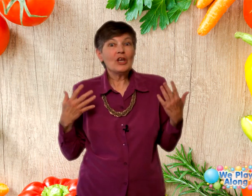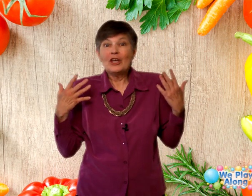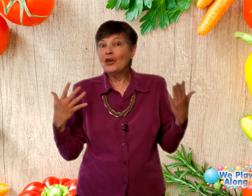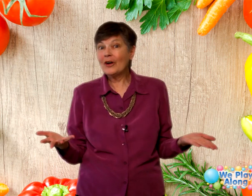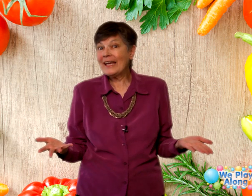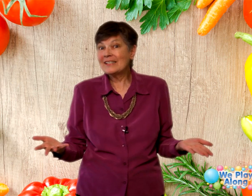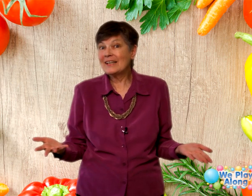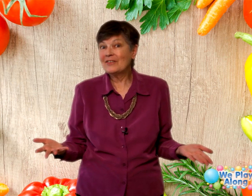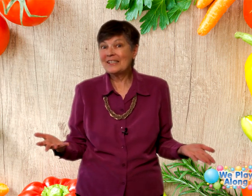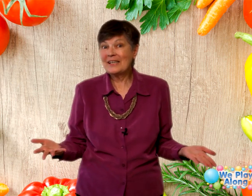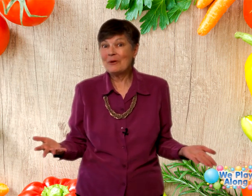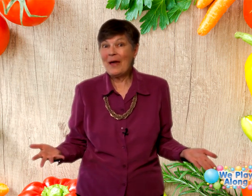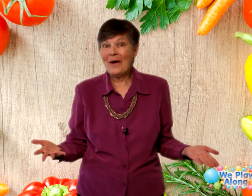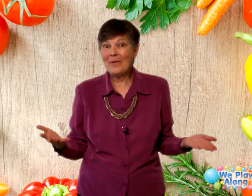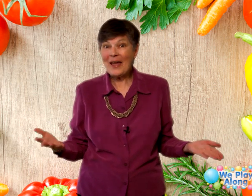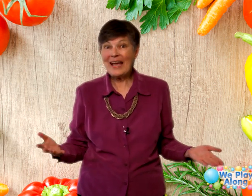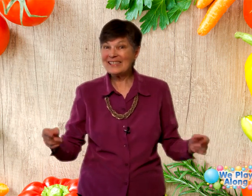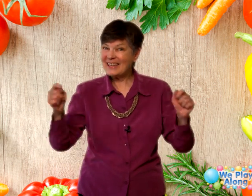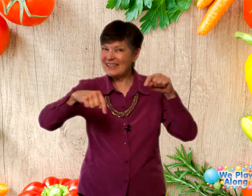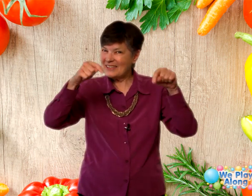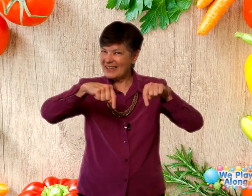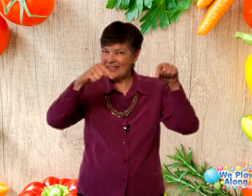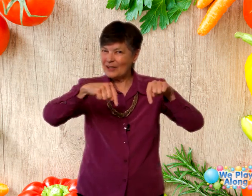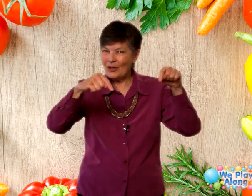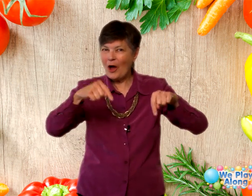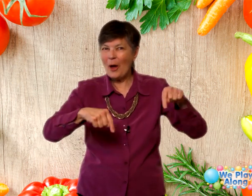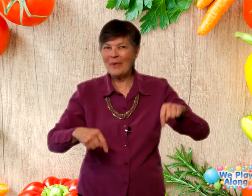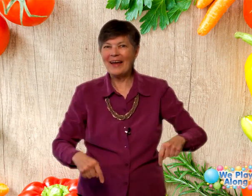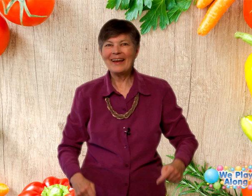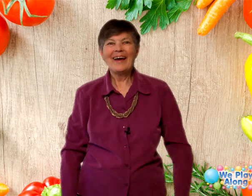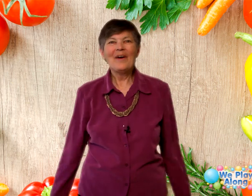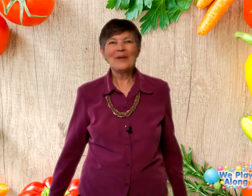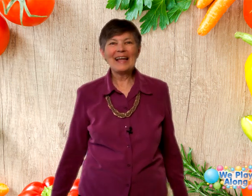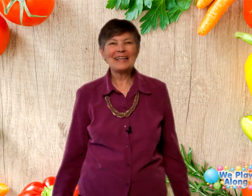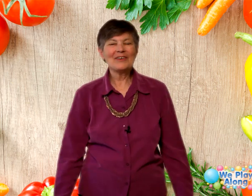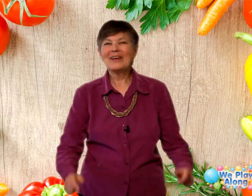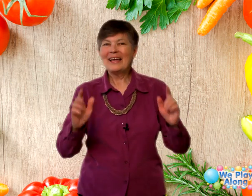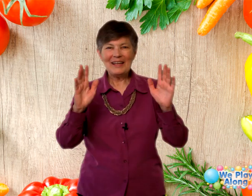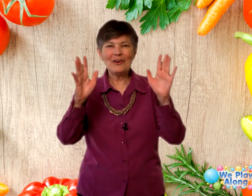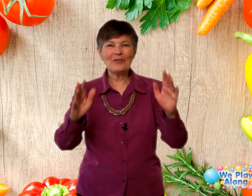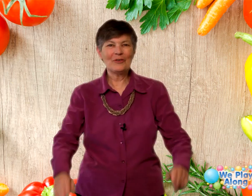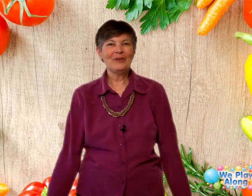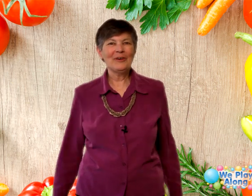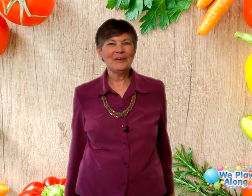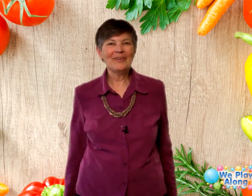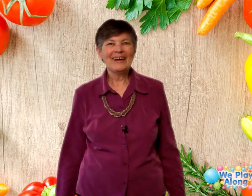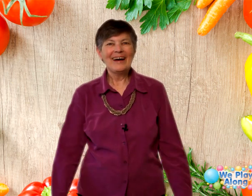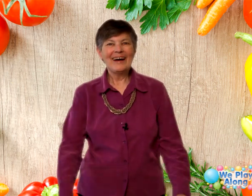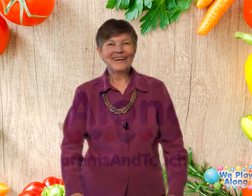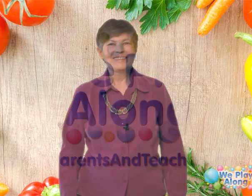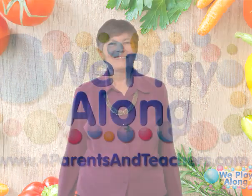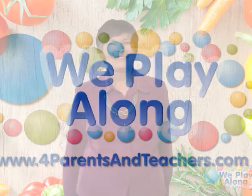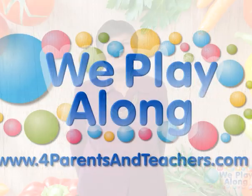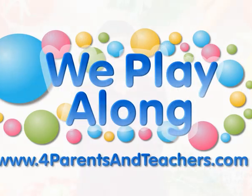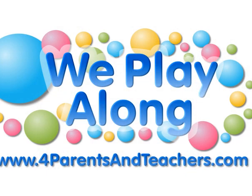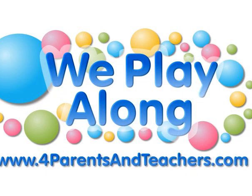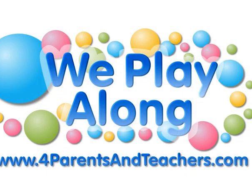your kids love to sing about. Okay, send us a little comment. We'd like to hear from you. Play, play, play